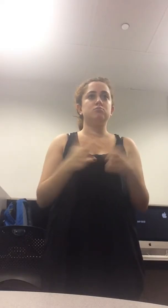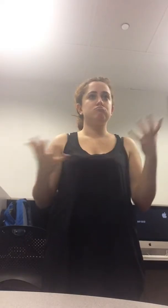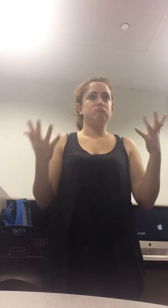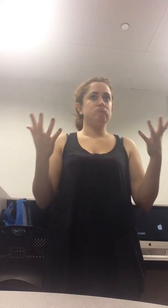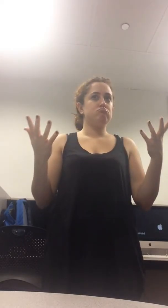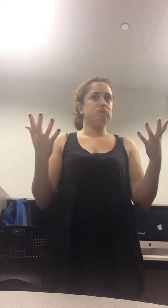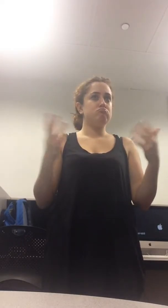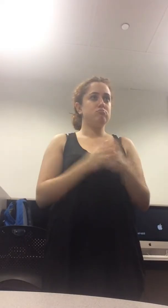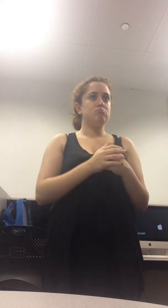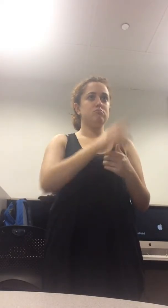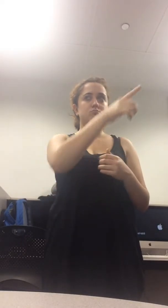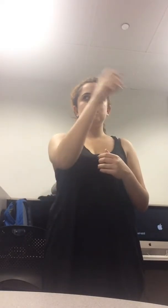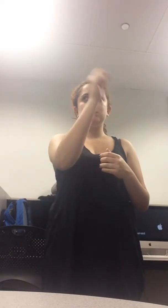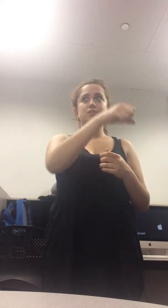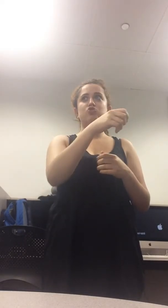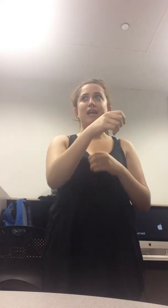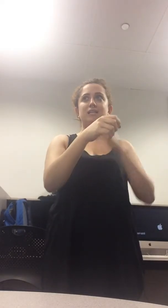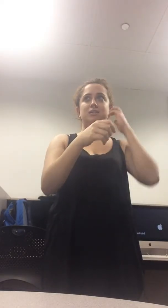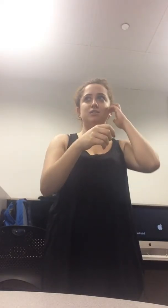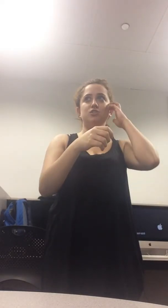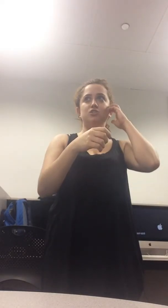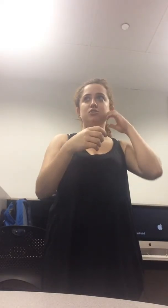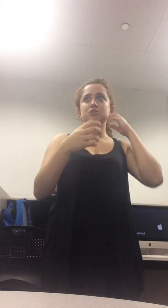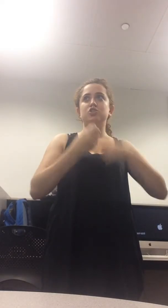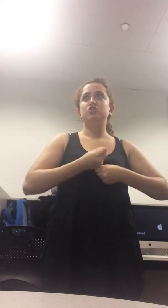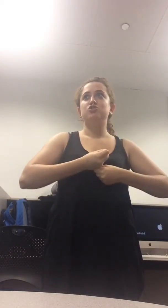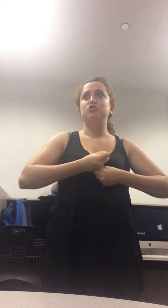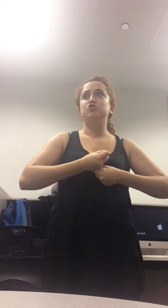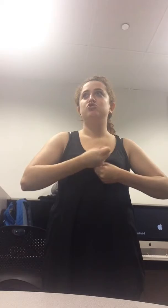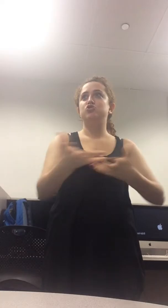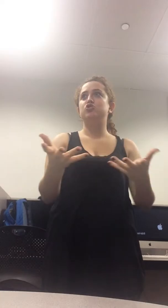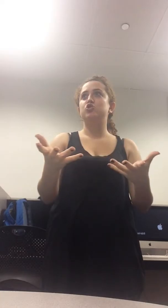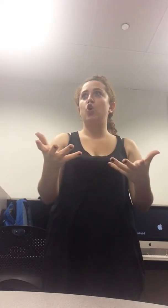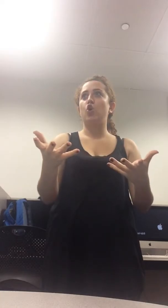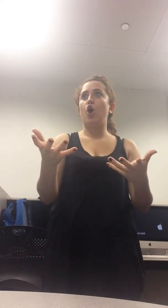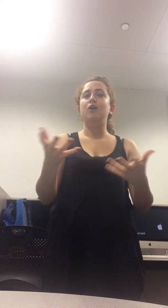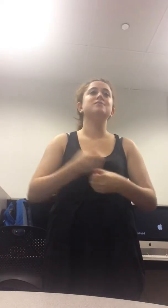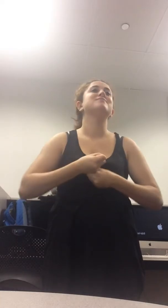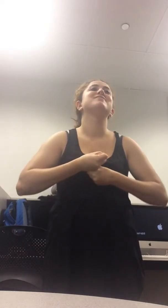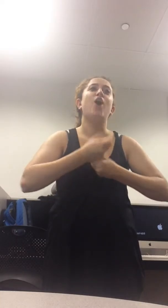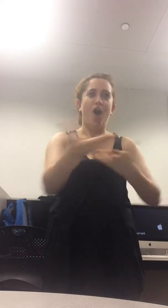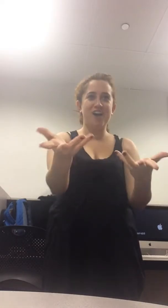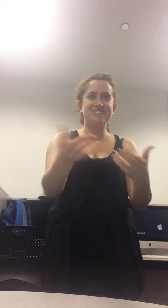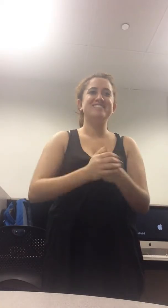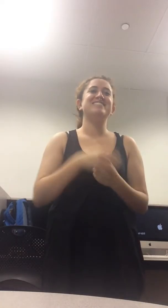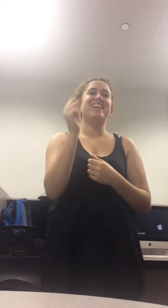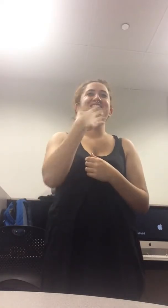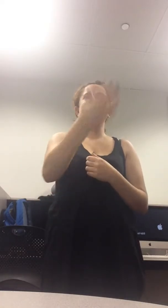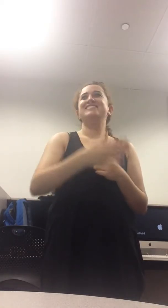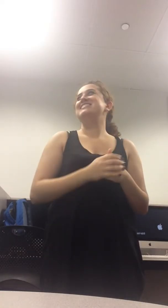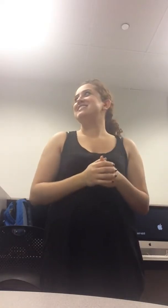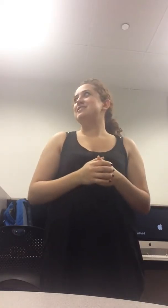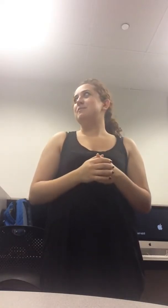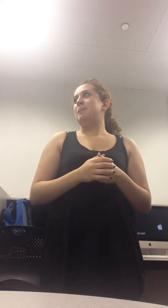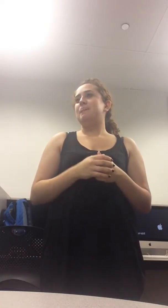Yes. In response to the person, you're like friends with the person who's impulsive, you might get stressed out if you're not that way, because you